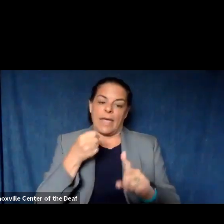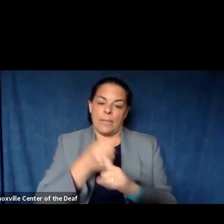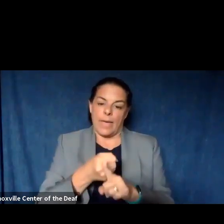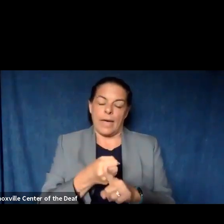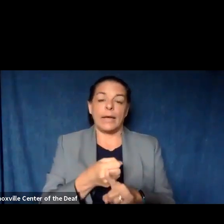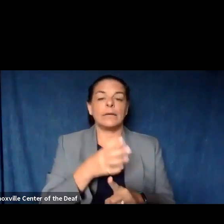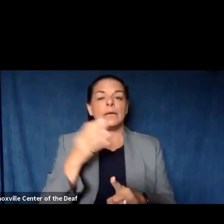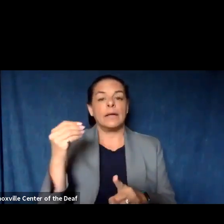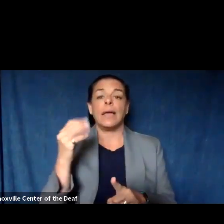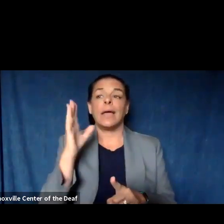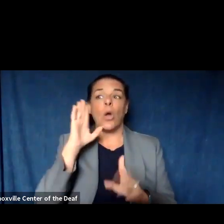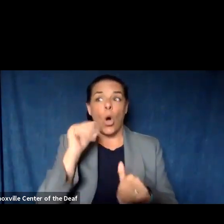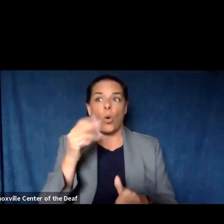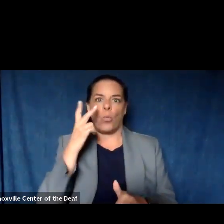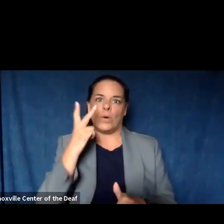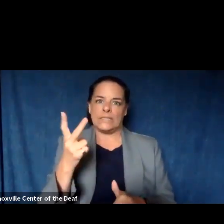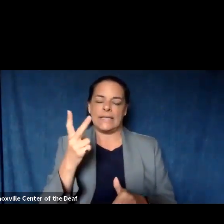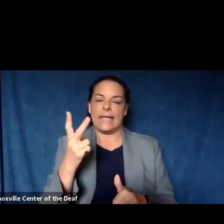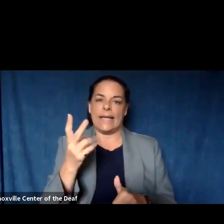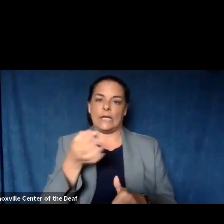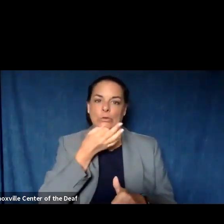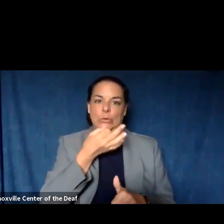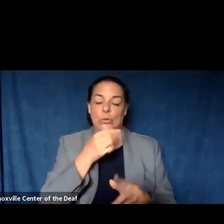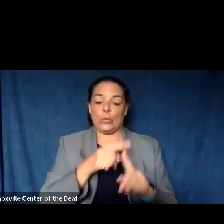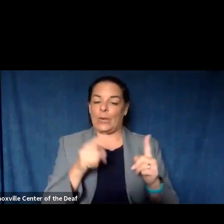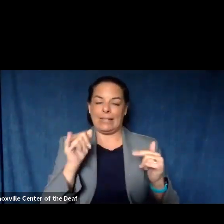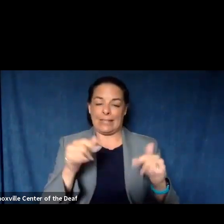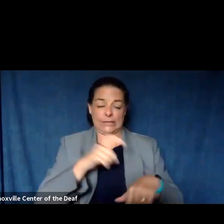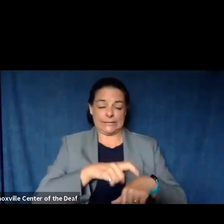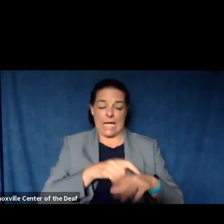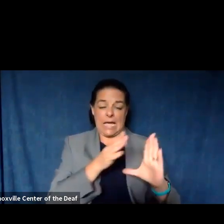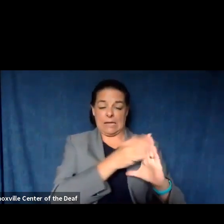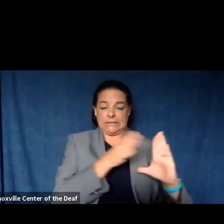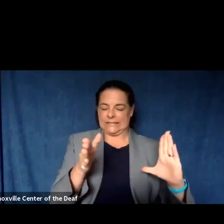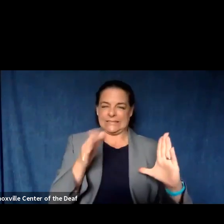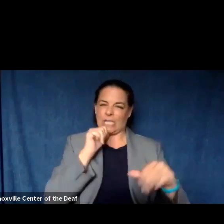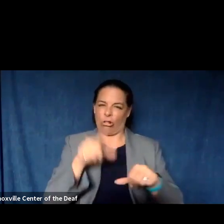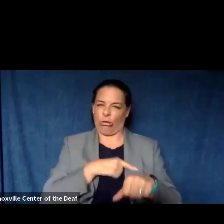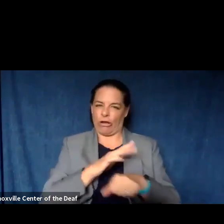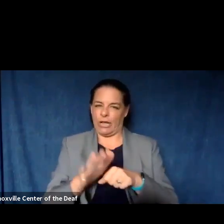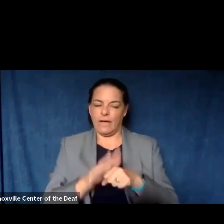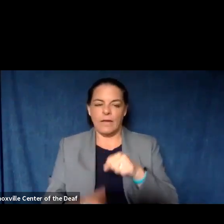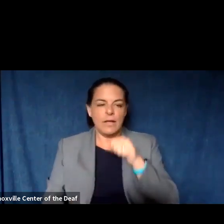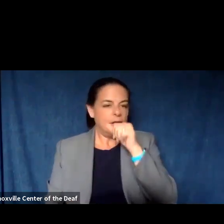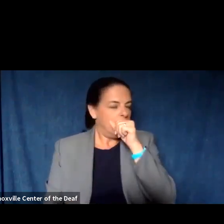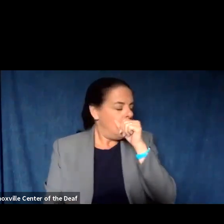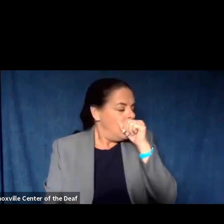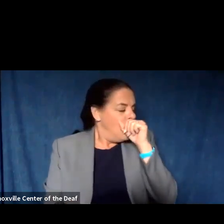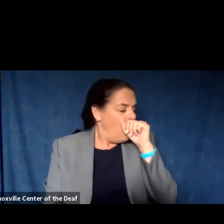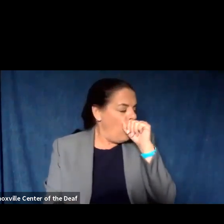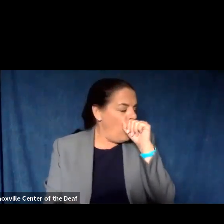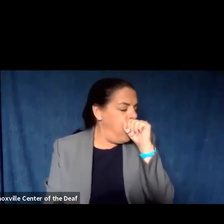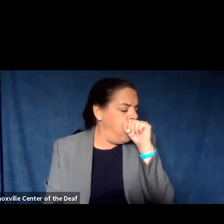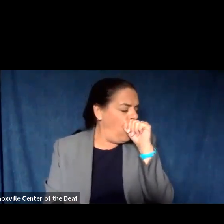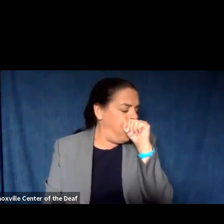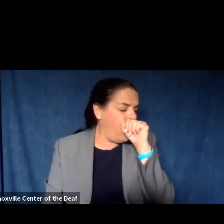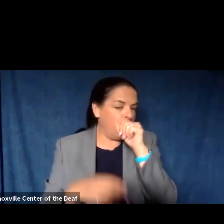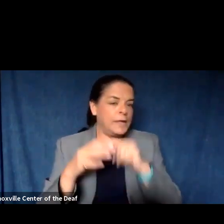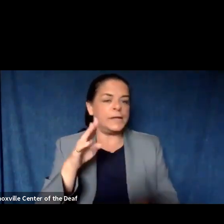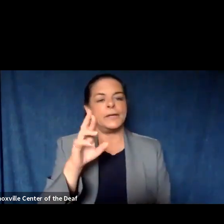that soon. But this is a pretty short time frame still. From Brian Hornback, the joint statement from KCS